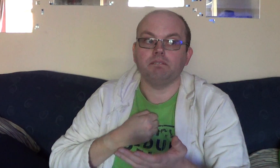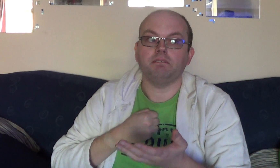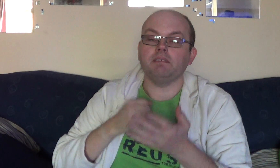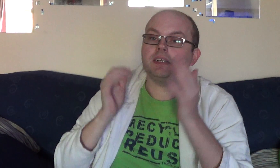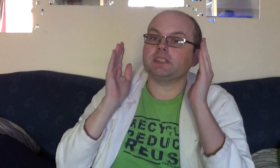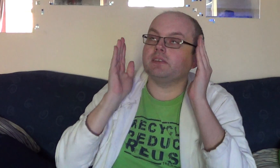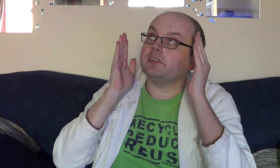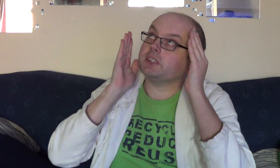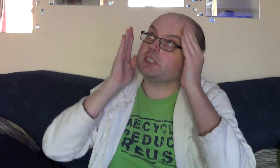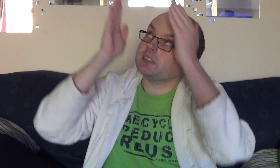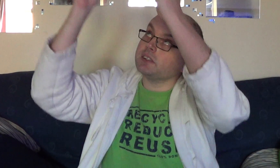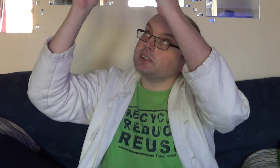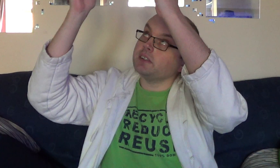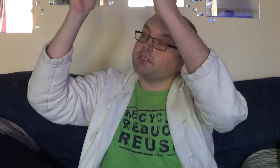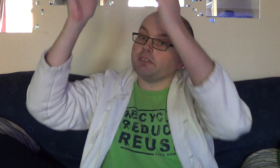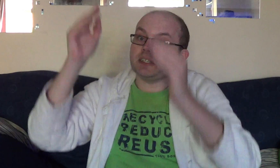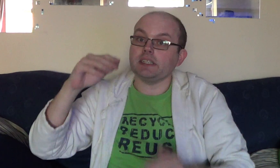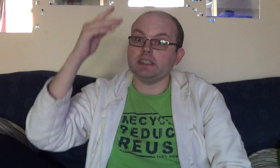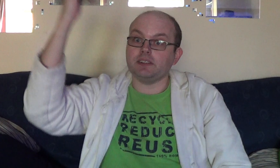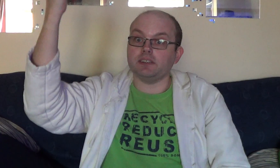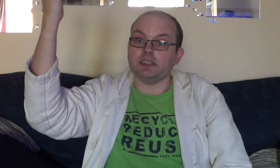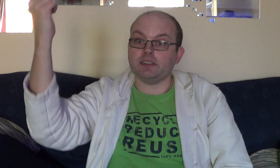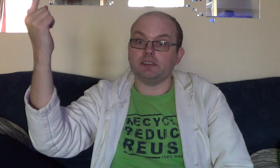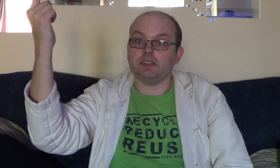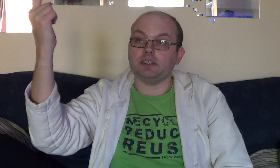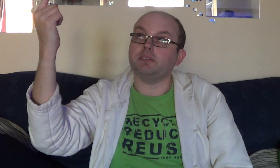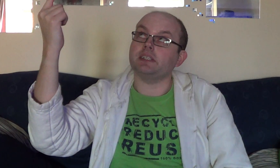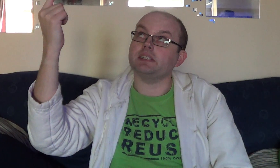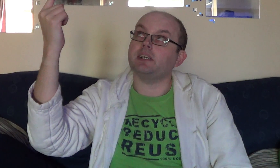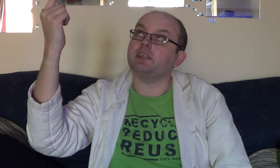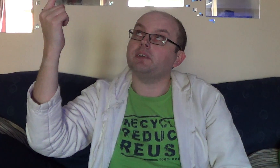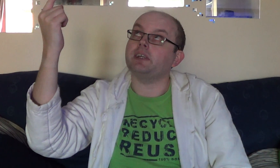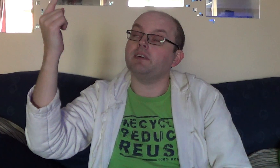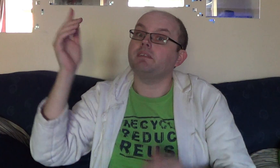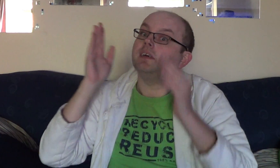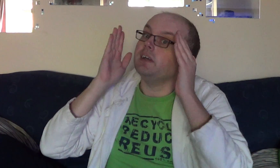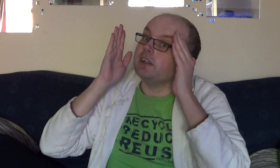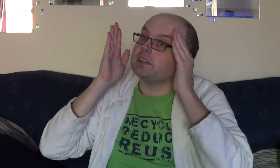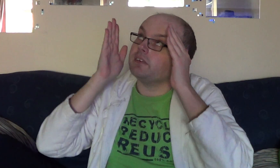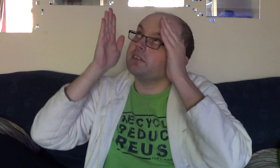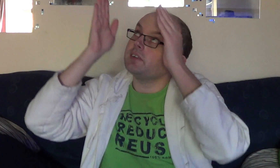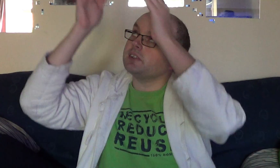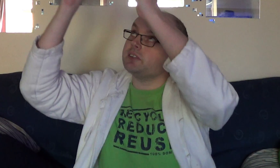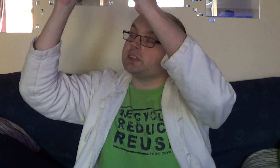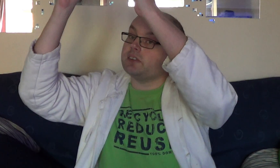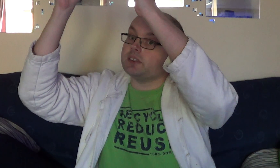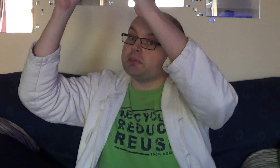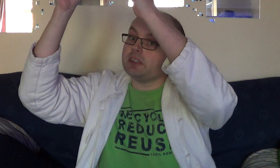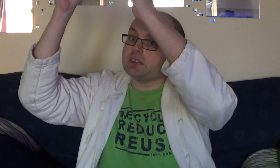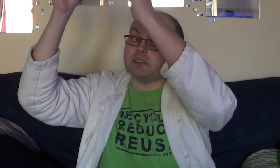Be my source. Be right-handed. God is on your right-hand side, looking up. So God, your source. Be your